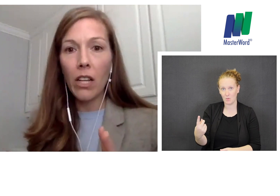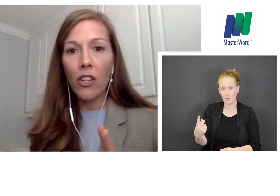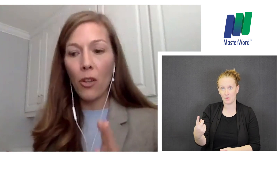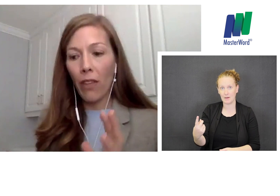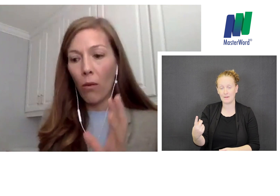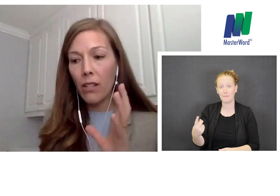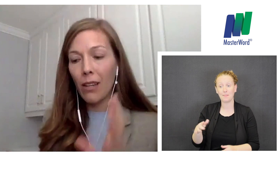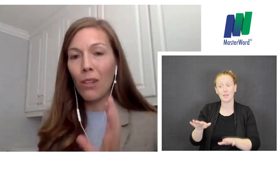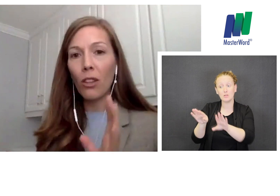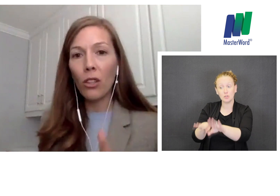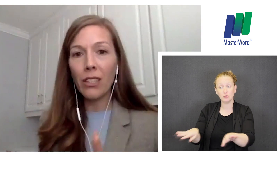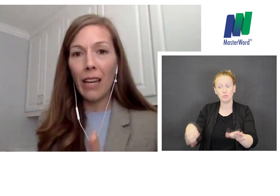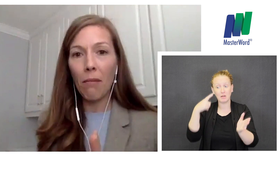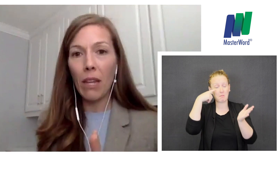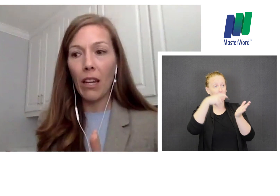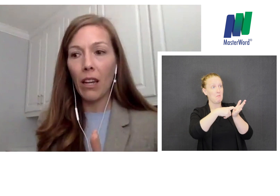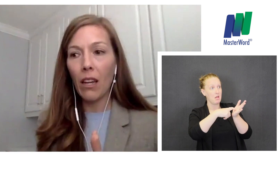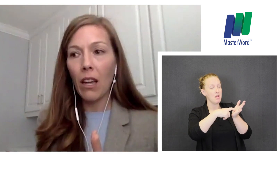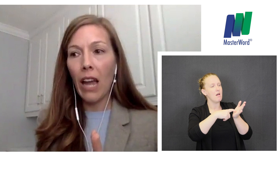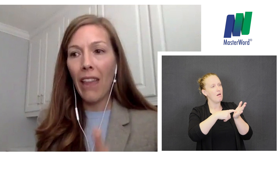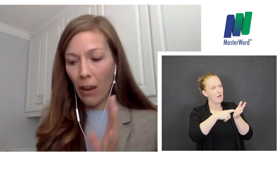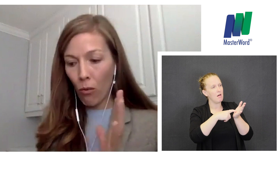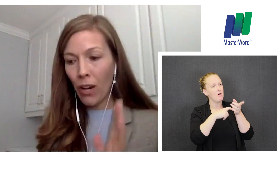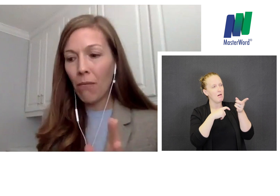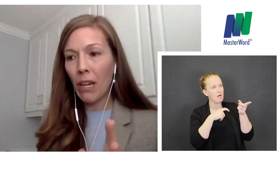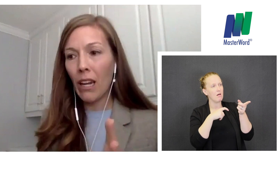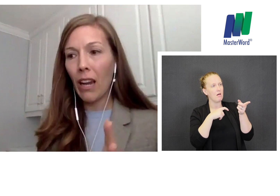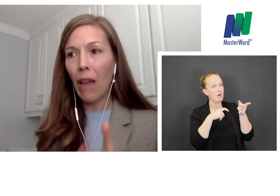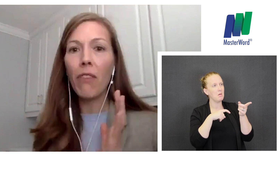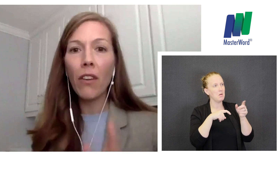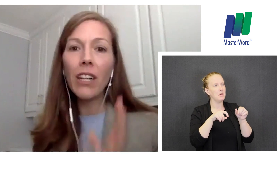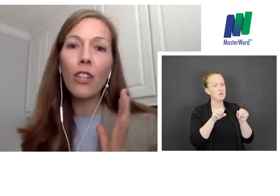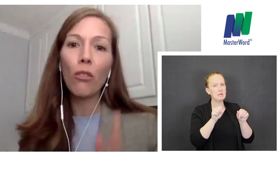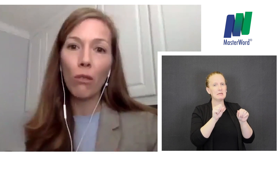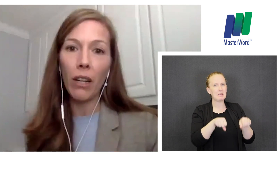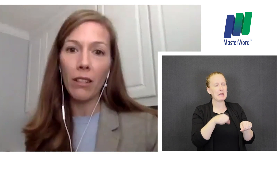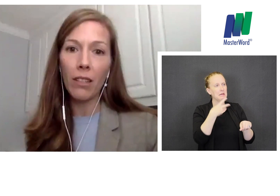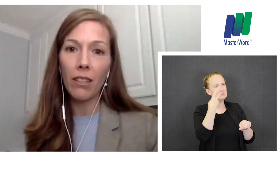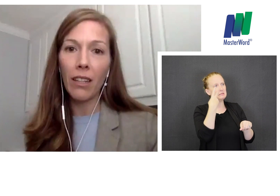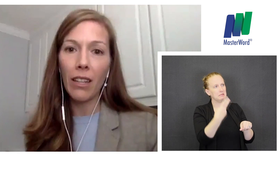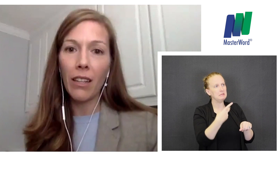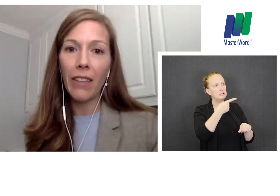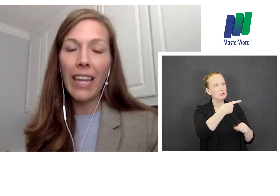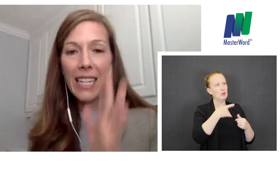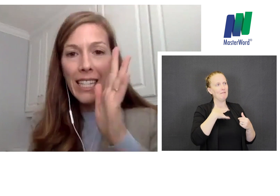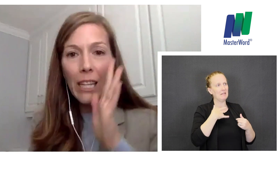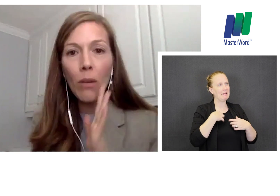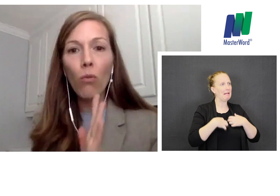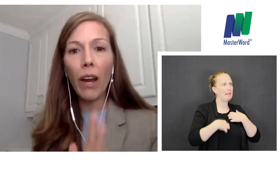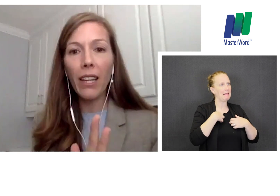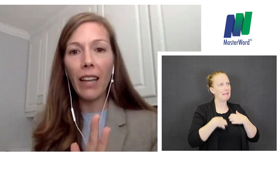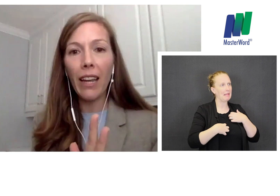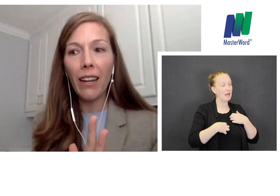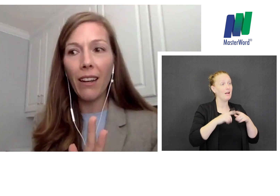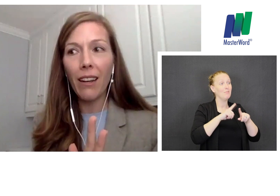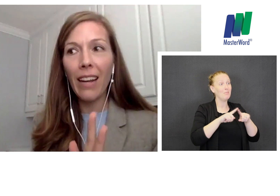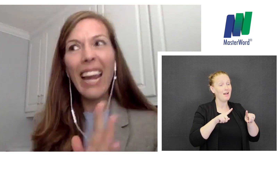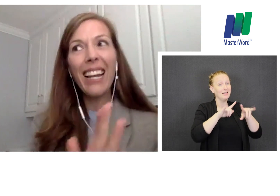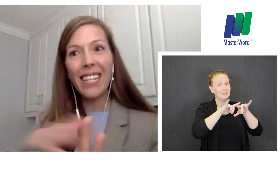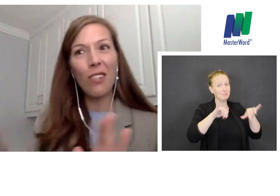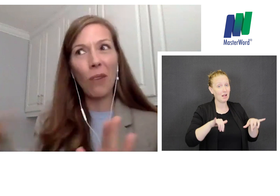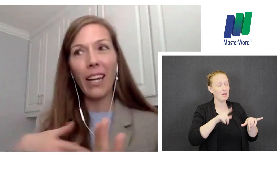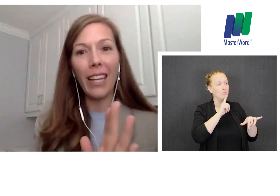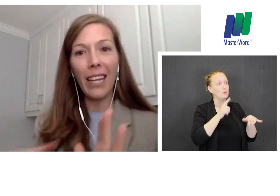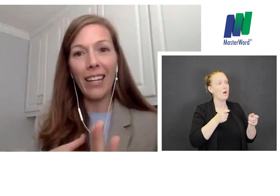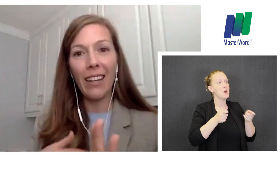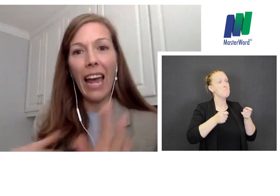well. So that when someone looks at me and they read me, I'm very congruent. They can see me regulated